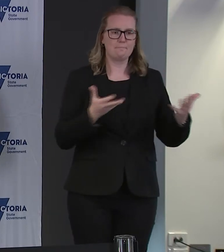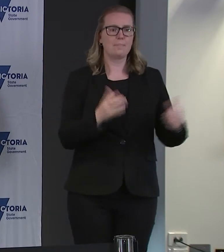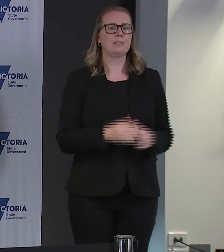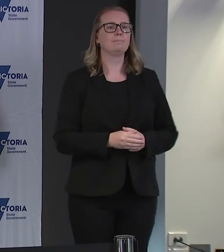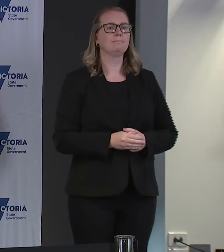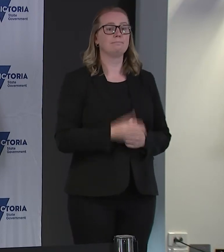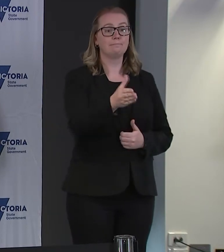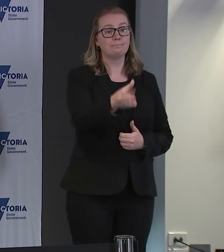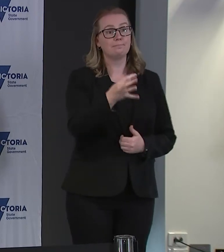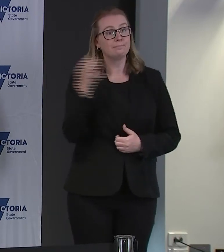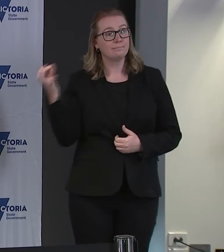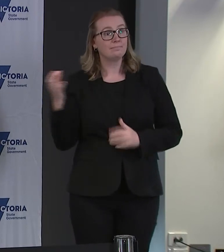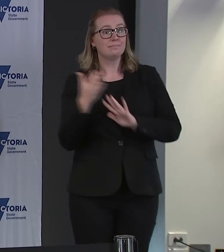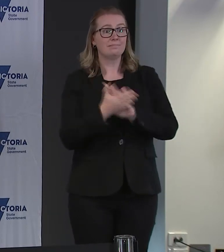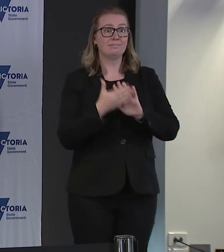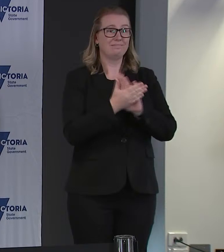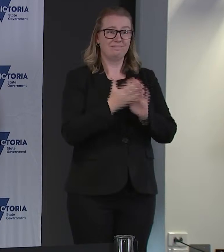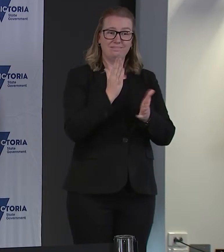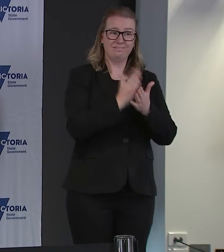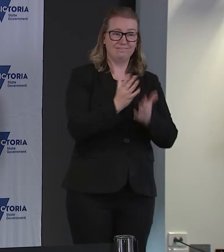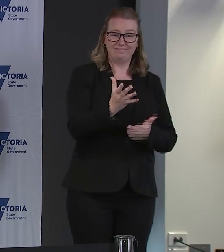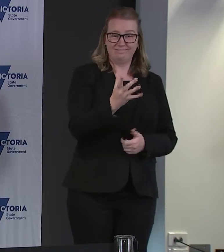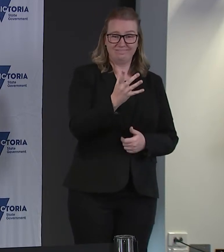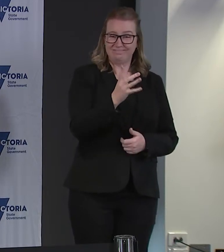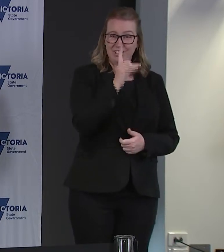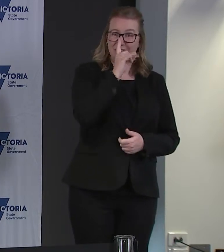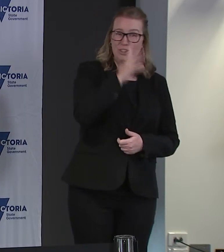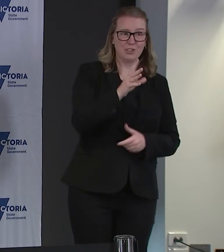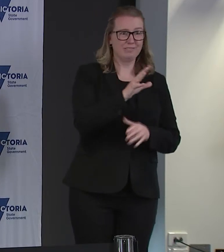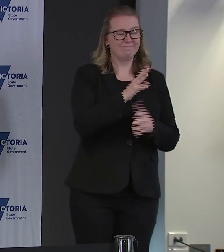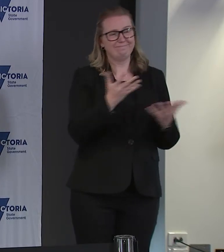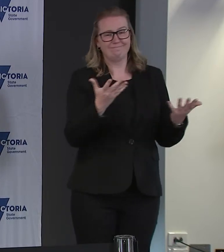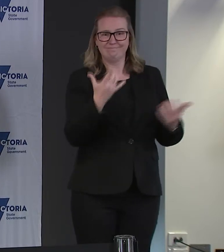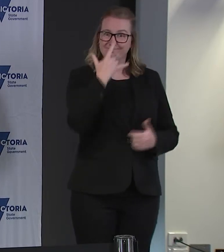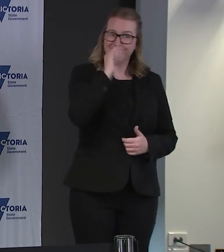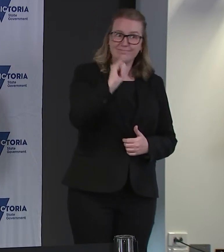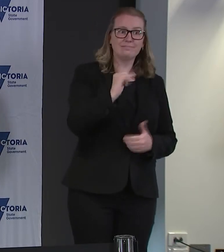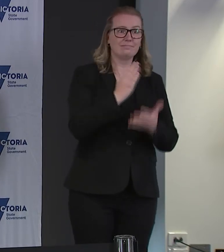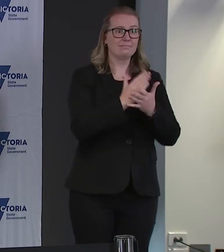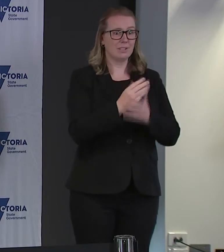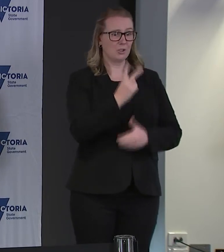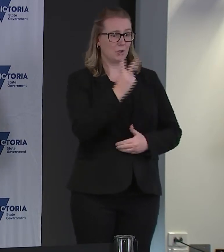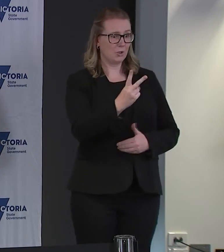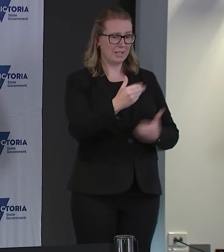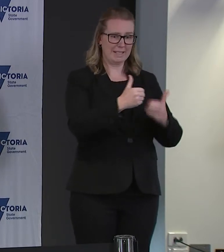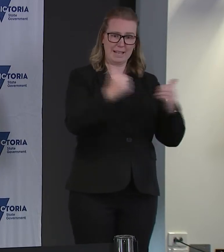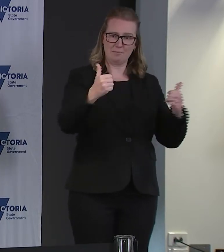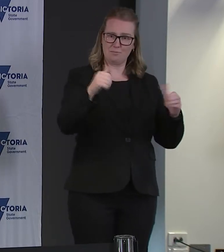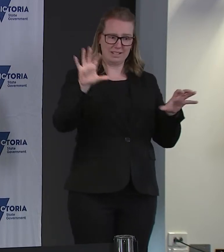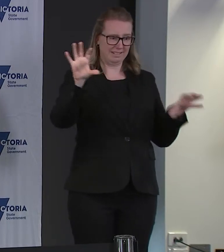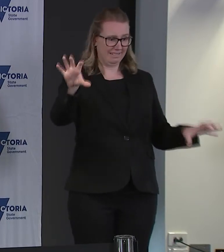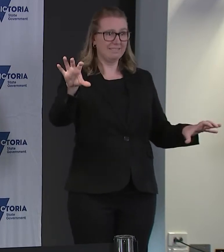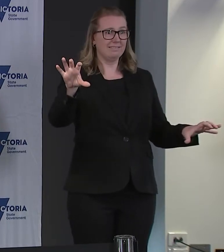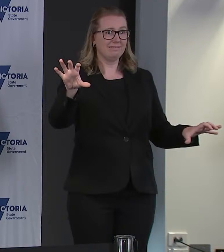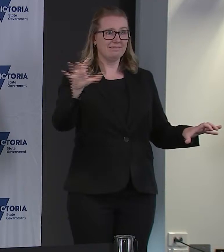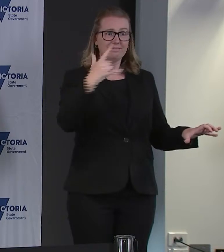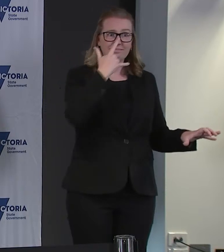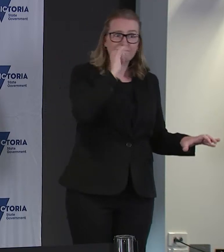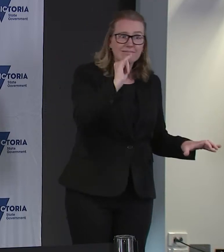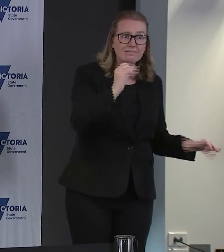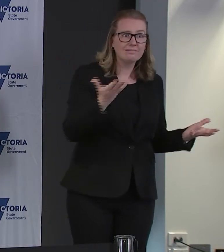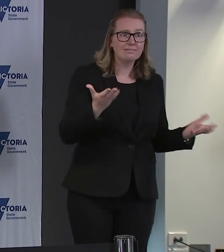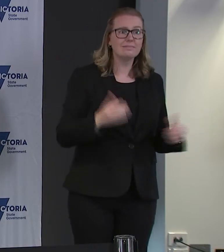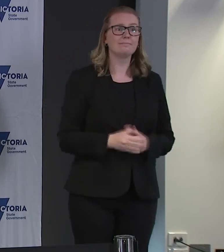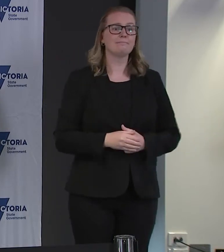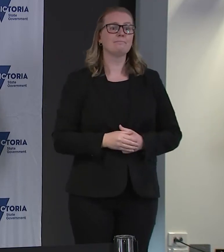this happening at the same time, it's just super unlucky that we've got these two separate leaks as they are? I think that, in a way,